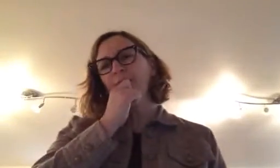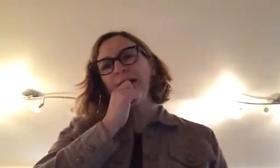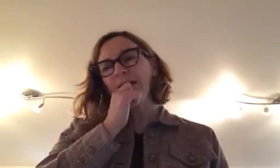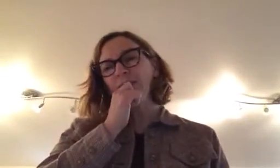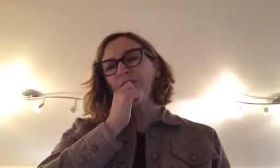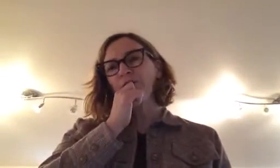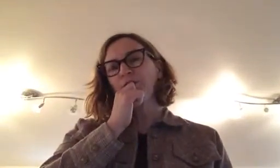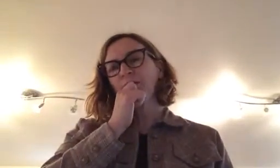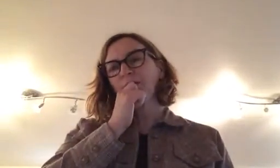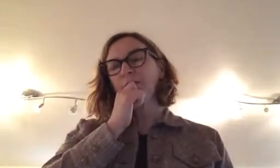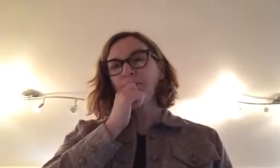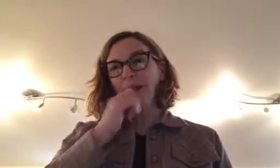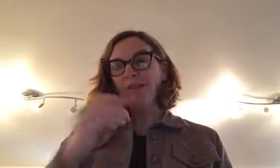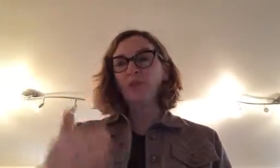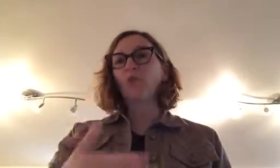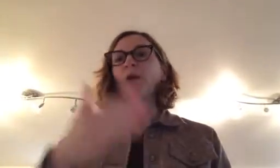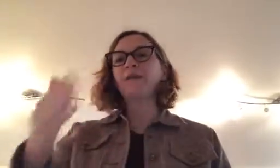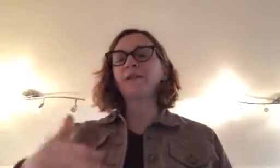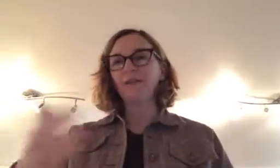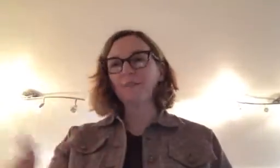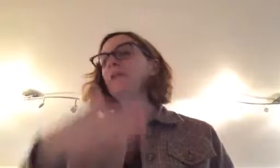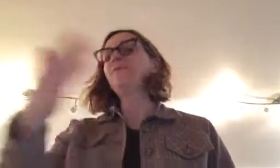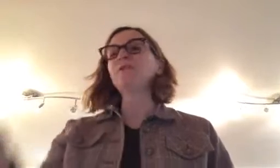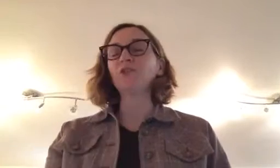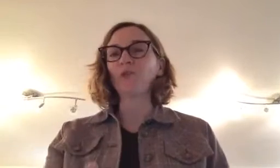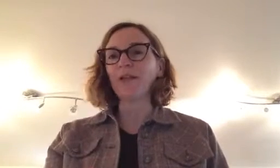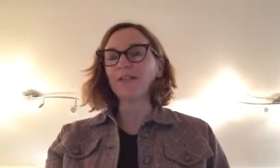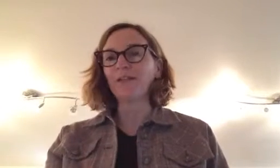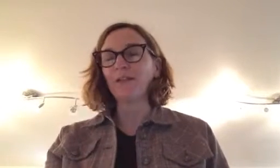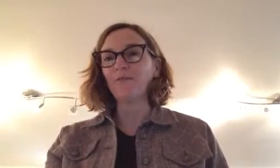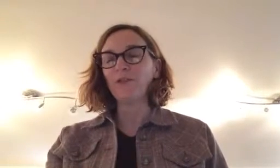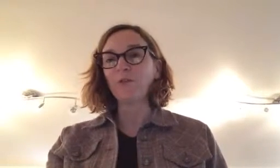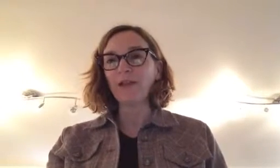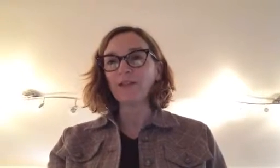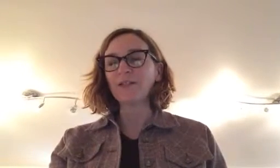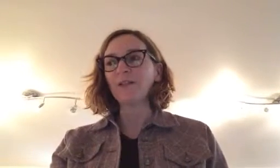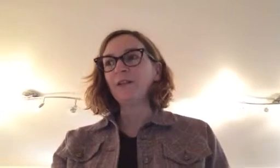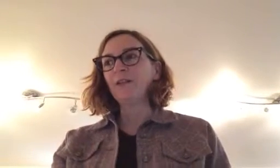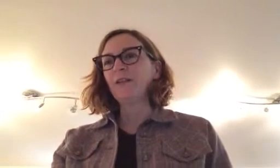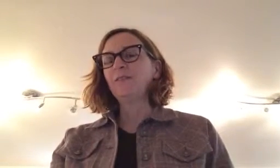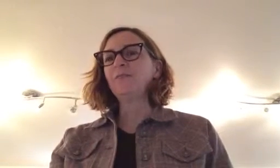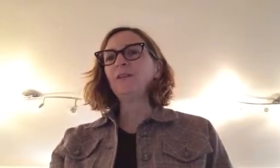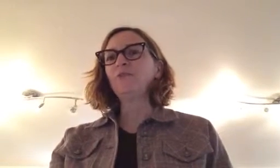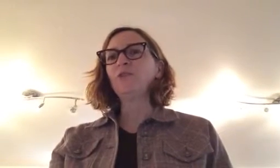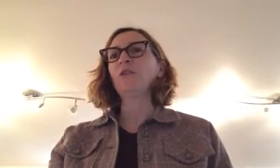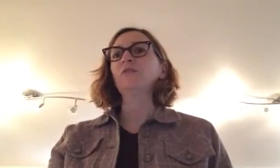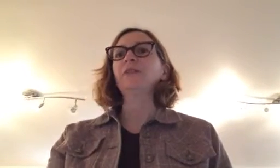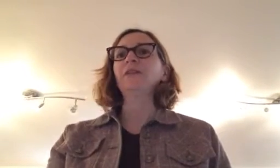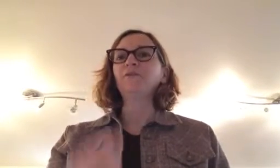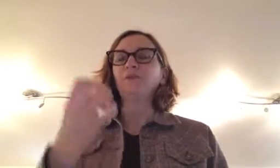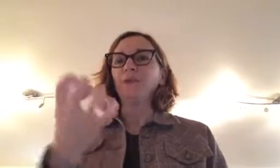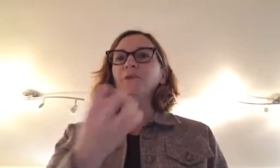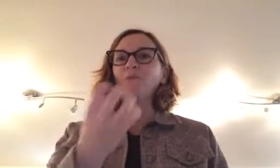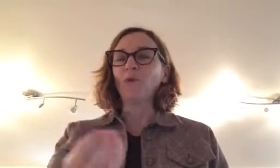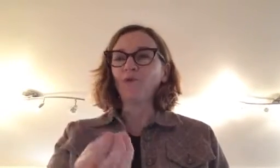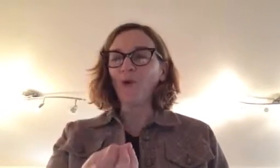the Irish, despite the beneficent granting of these rights, seemed to only inflame them more